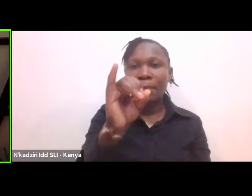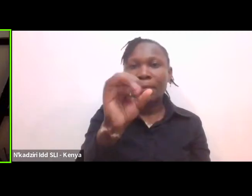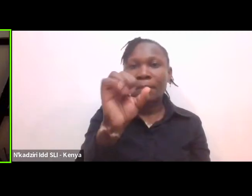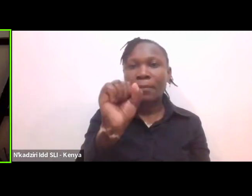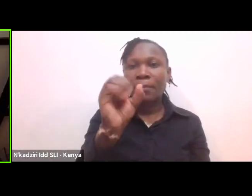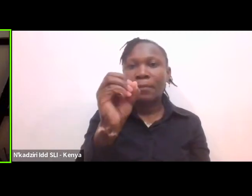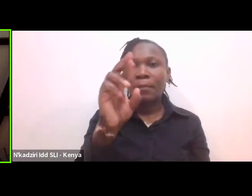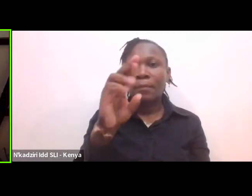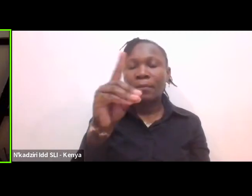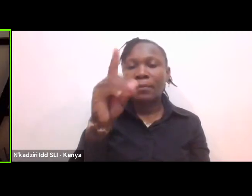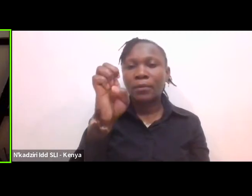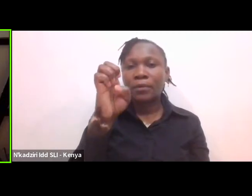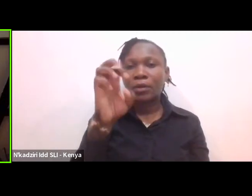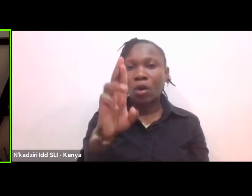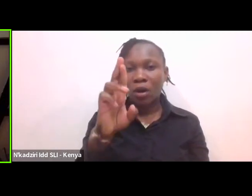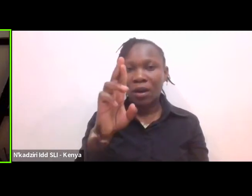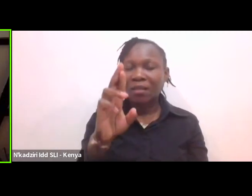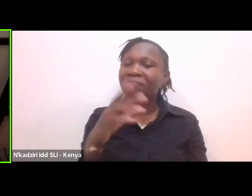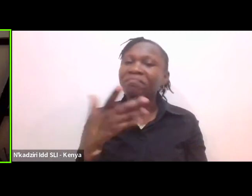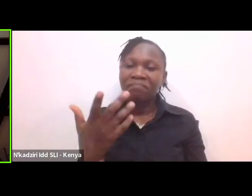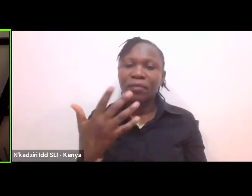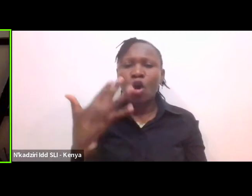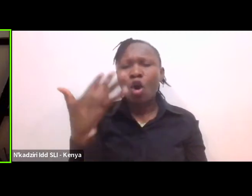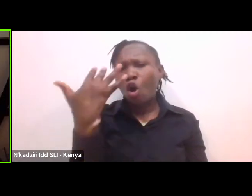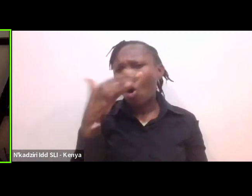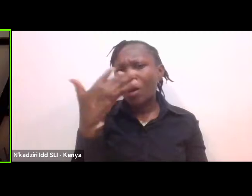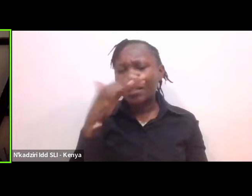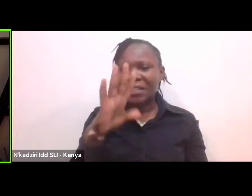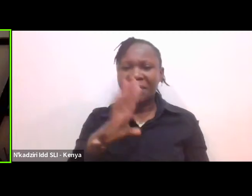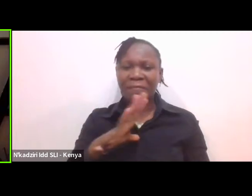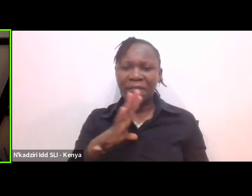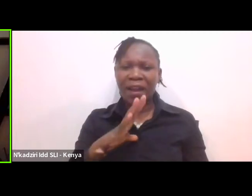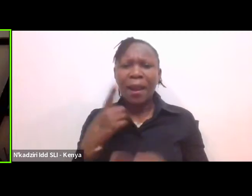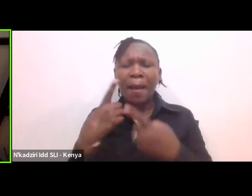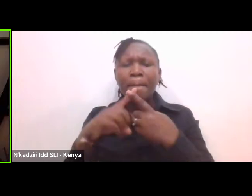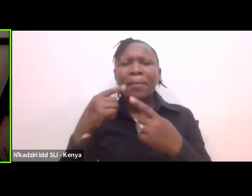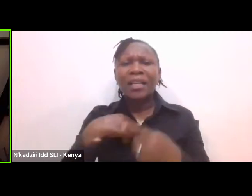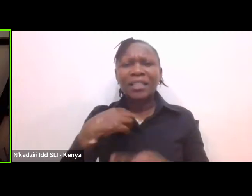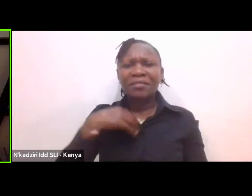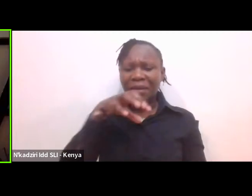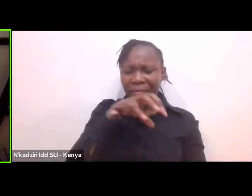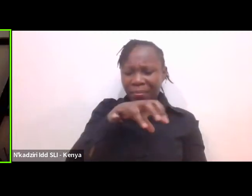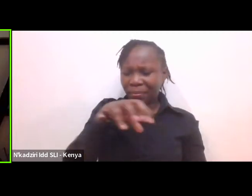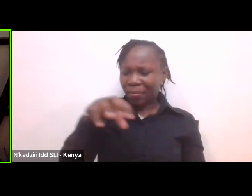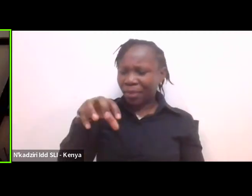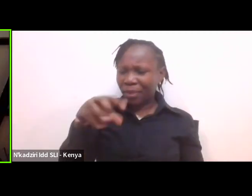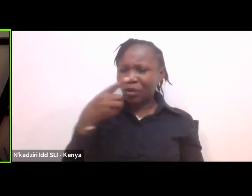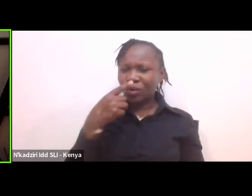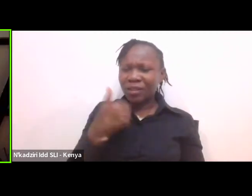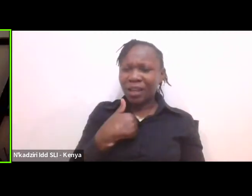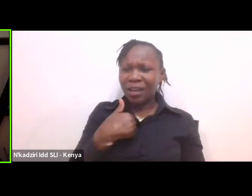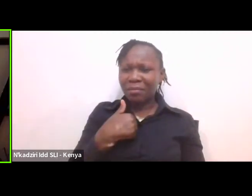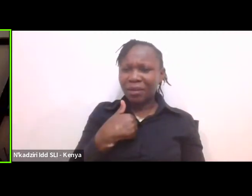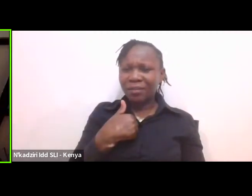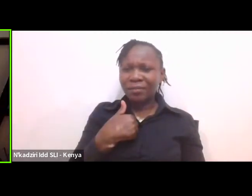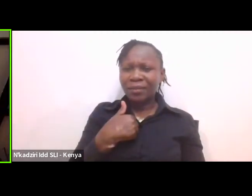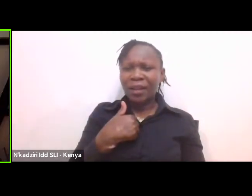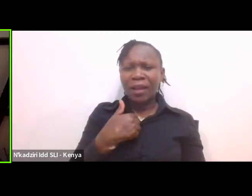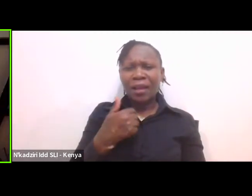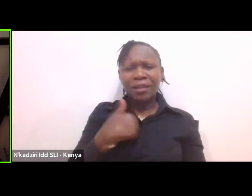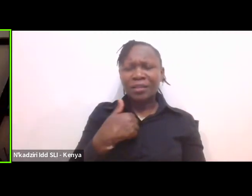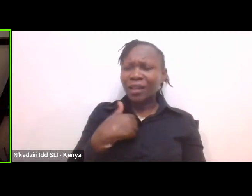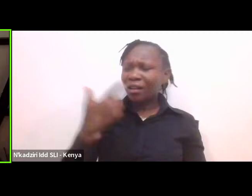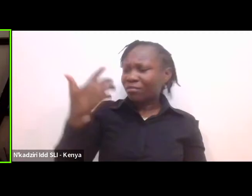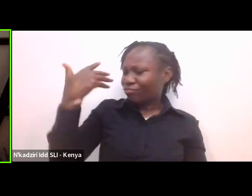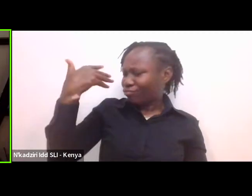young autistic person, it's not so helpful to me to be told that I'm defined as someone who has